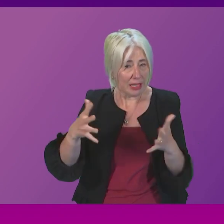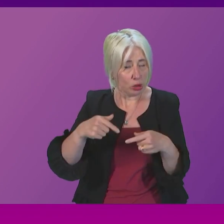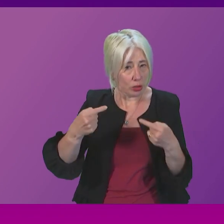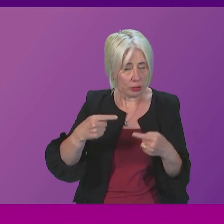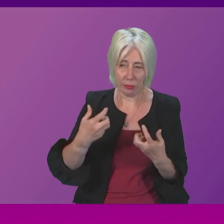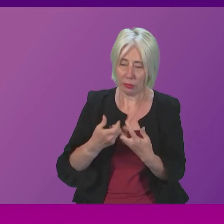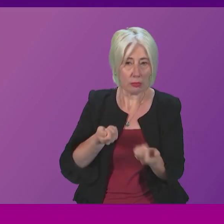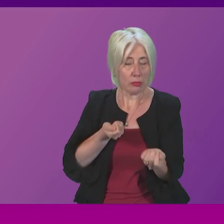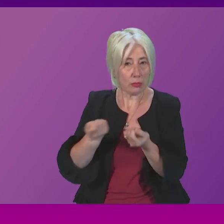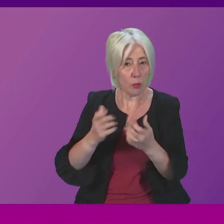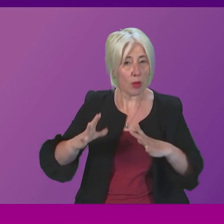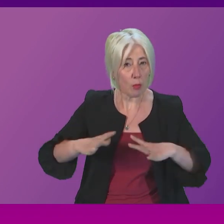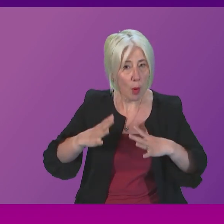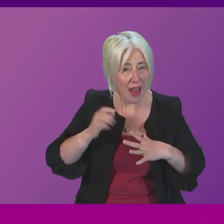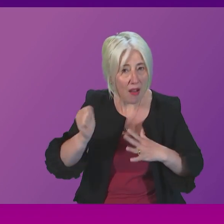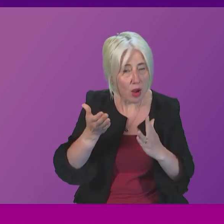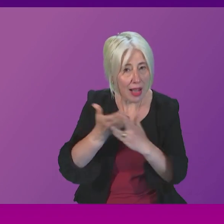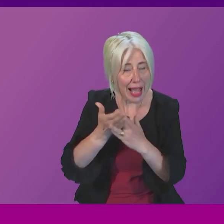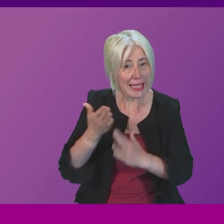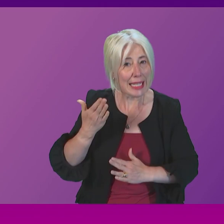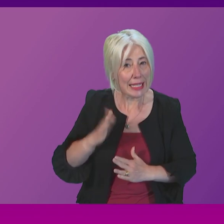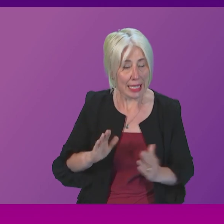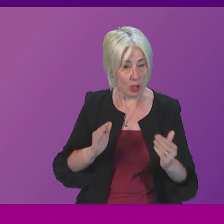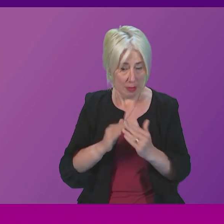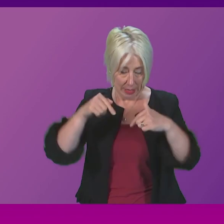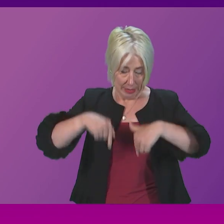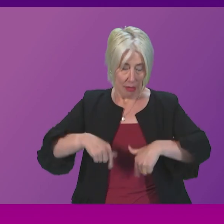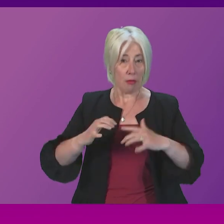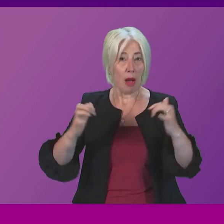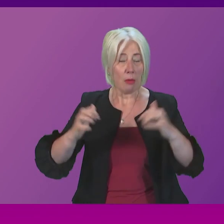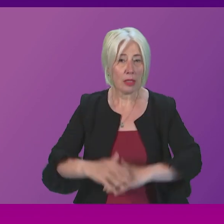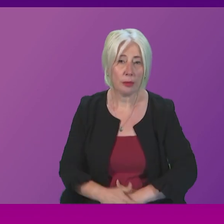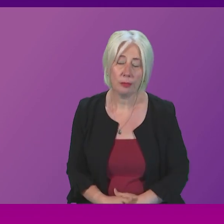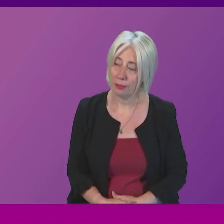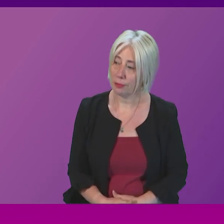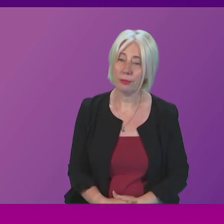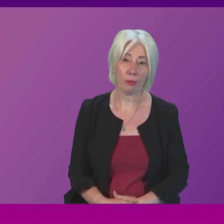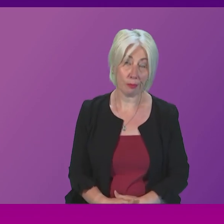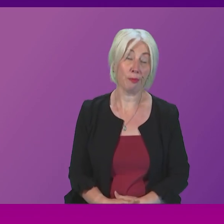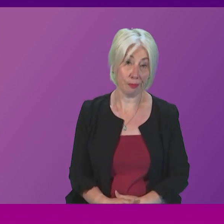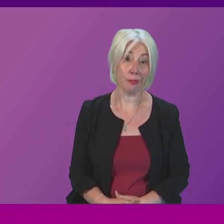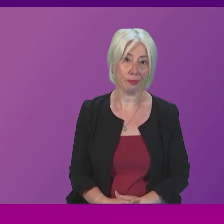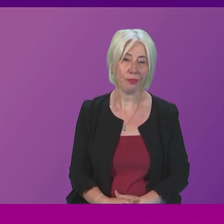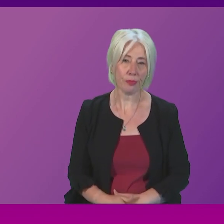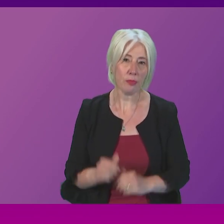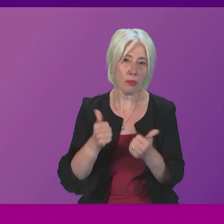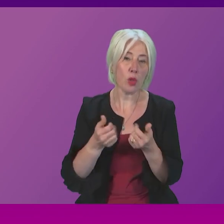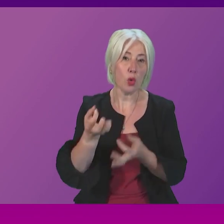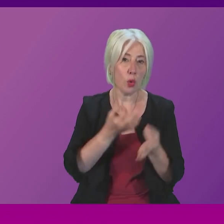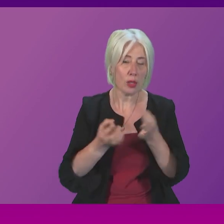did you manage preparing for your access needs to be met in Parliament? Thank you. That's a really good